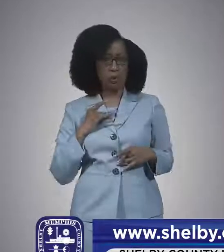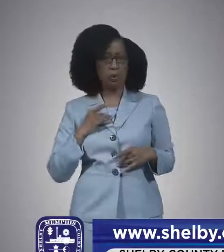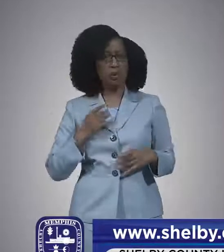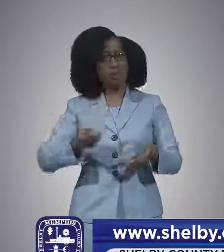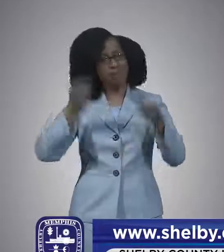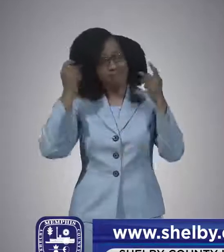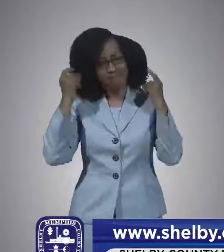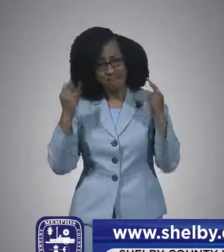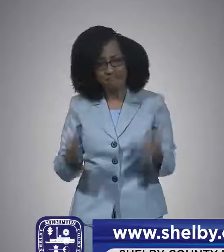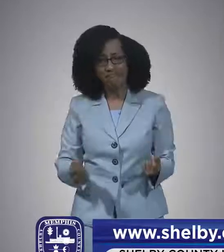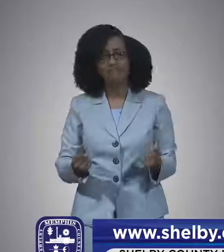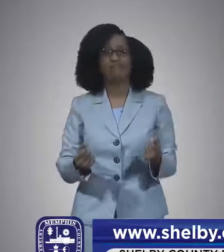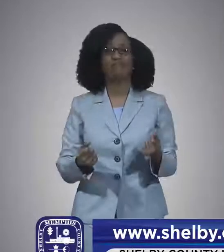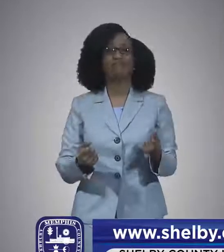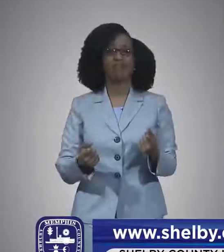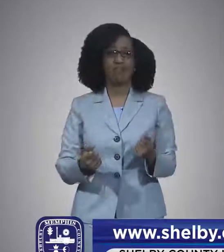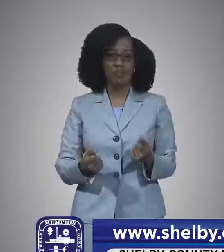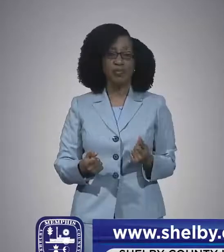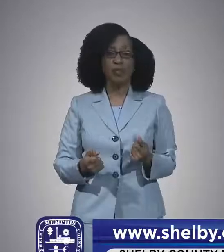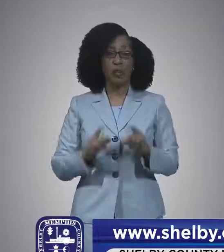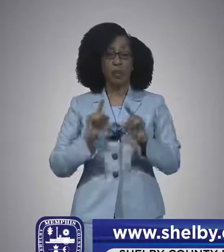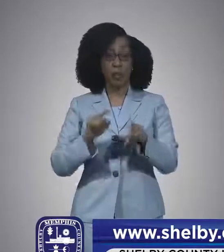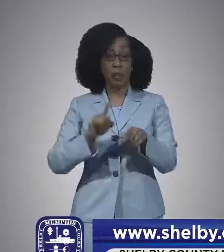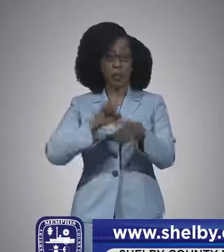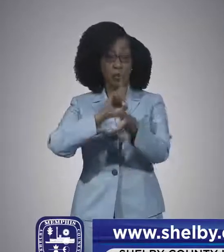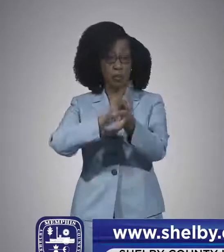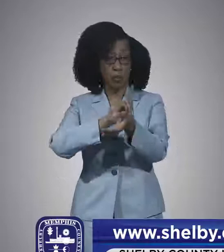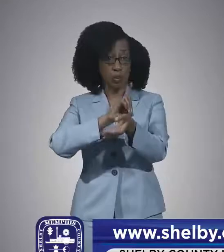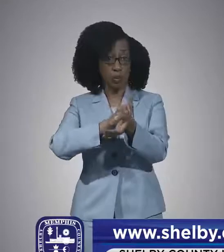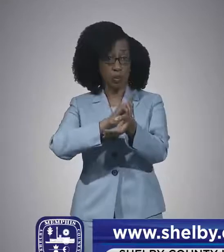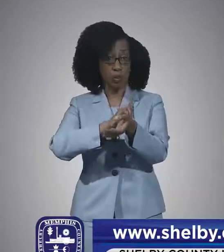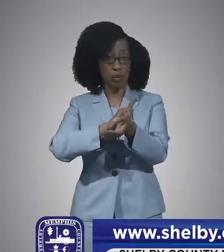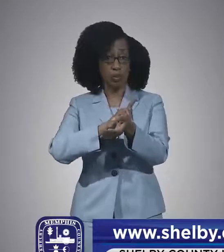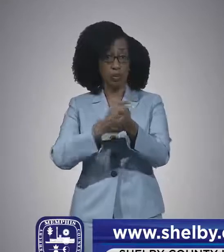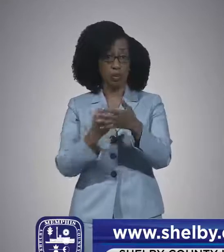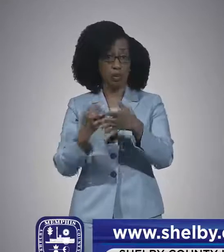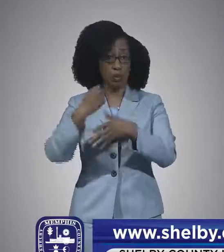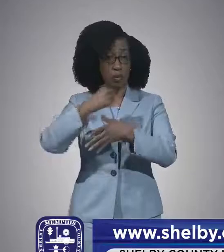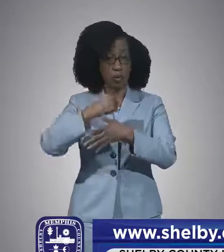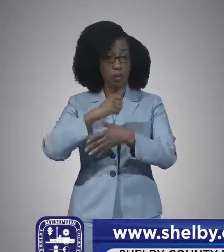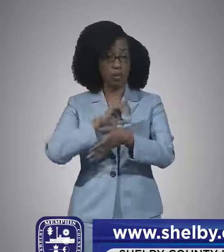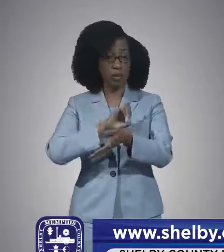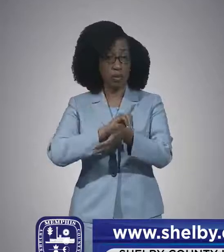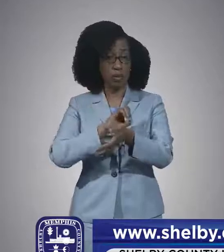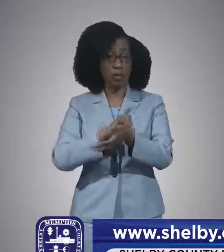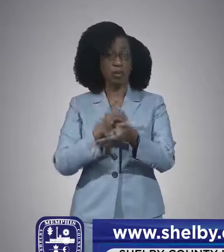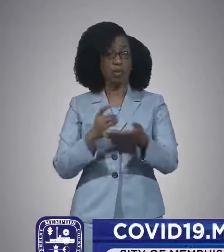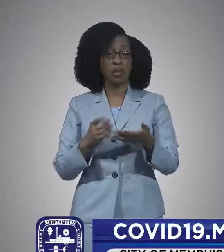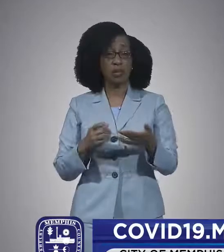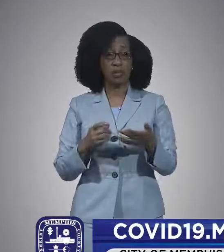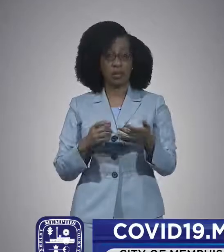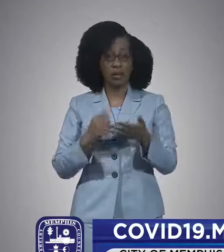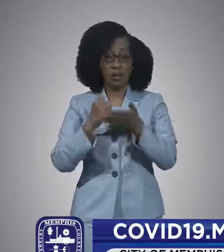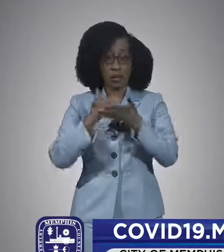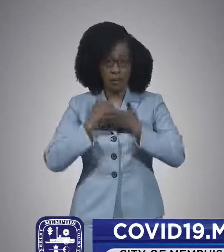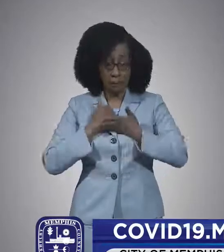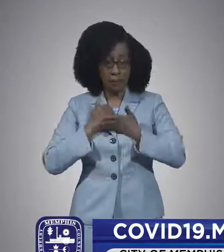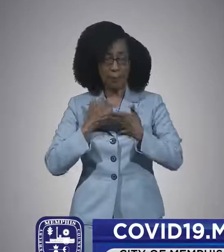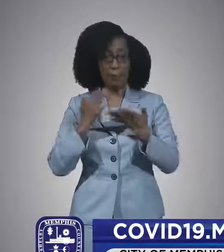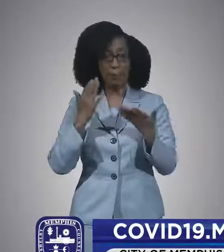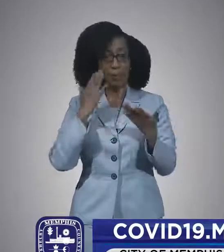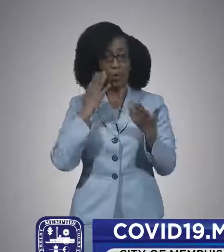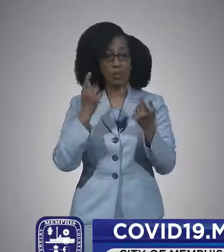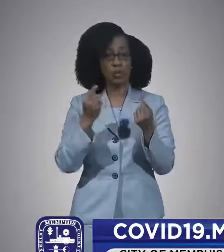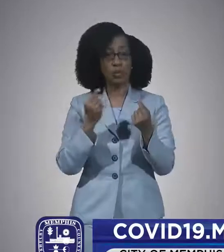seeking medical intervention with your primary care provider so they can provide you with the appropriate course of care. And